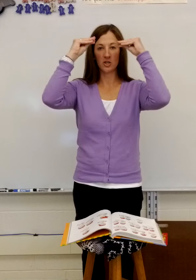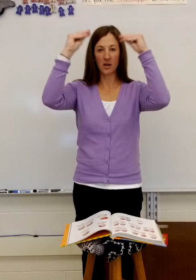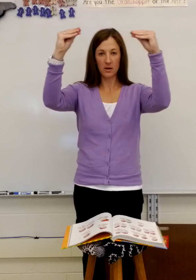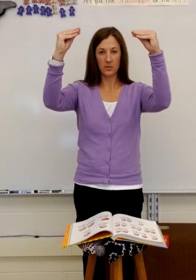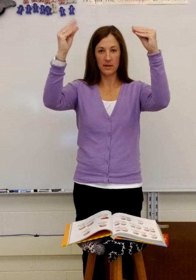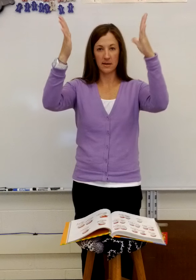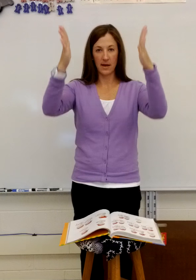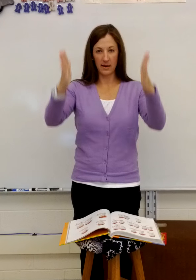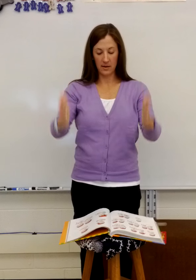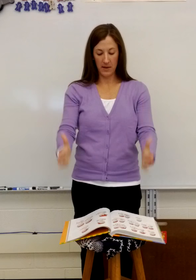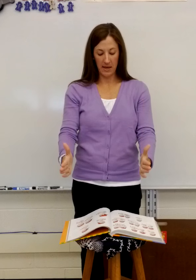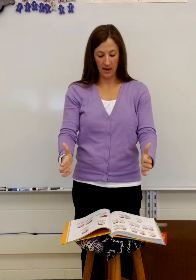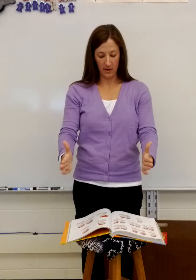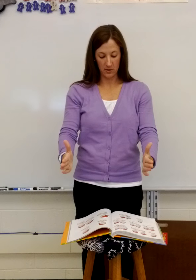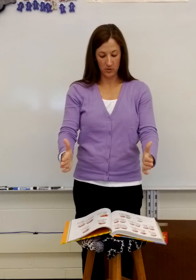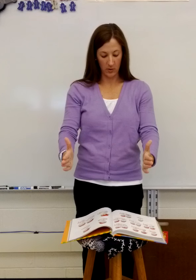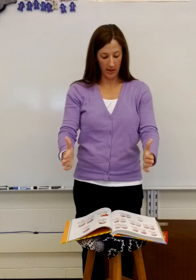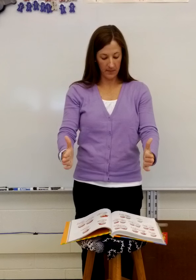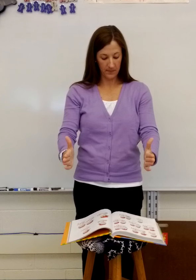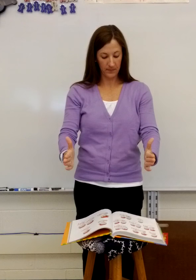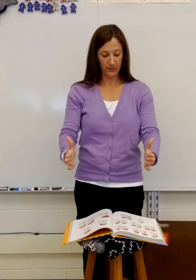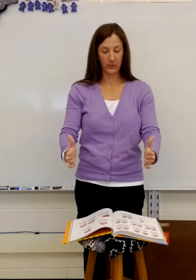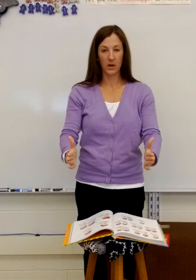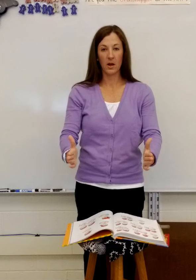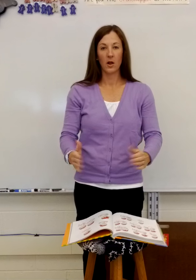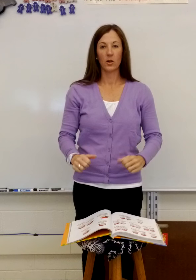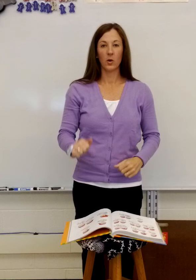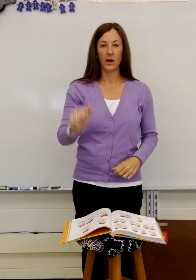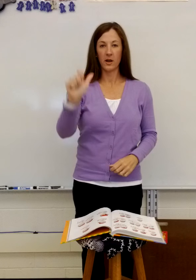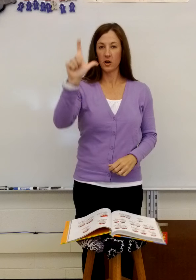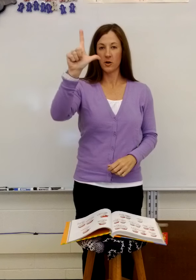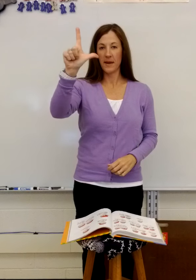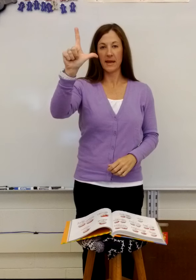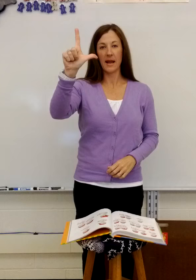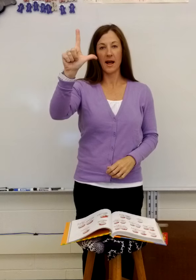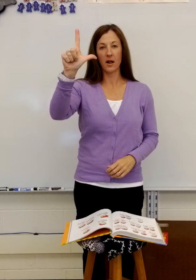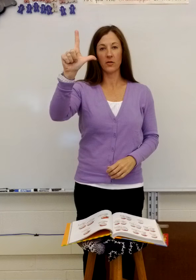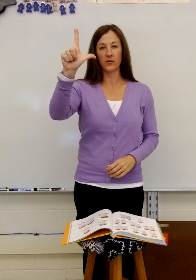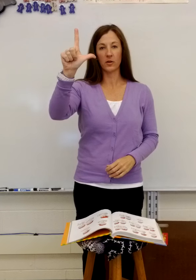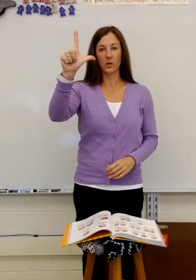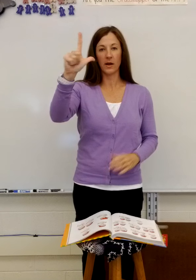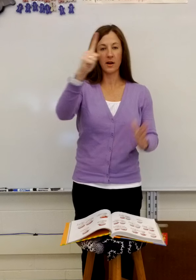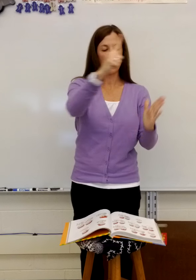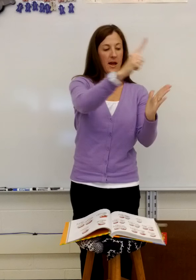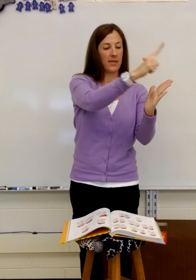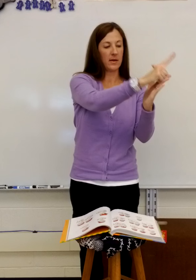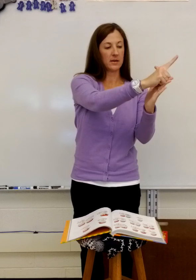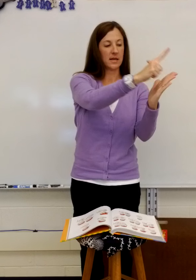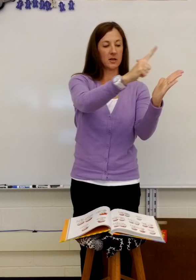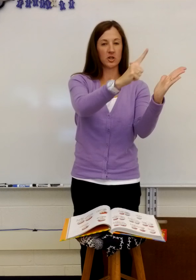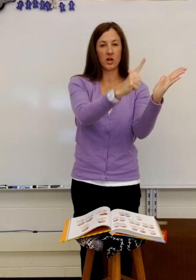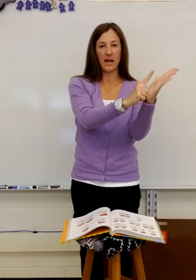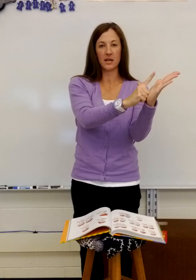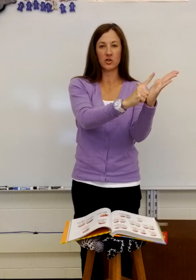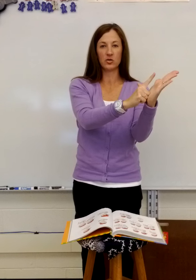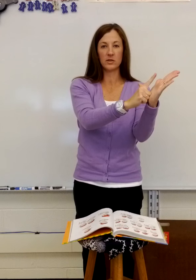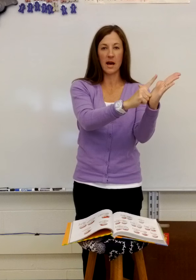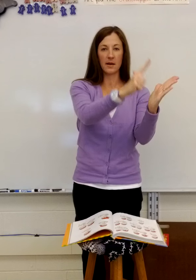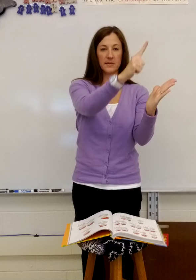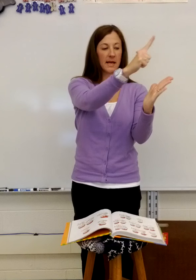Teacher, you did that at the beginning of the story. Lawyer, you make an L for lawyer and then touch your hand 2 times. That's